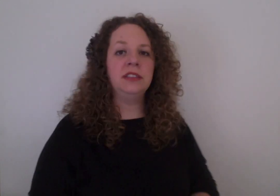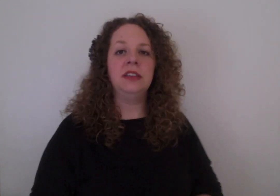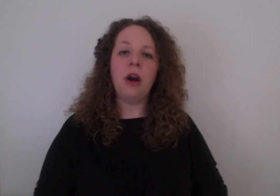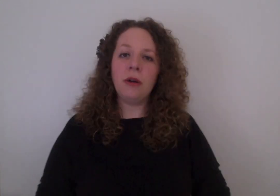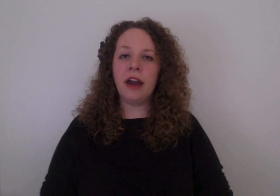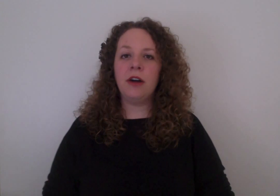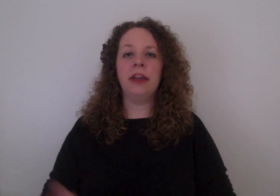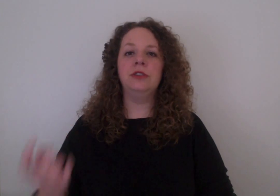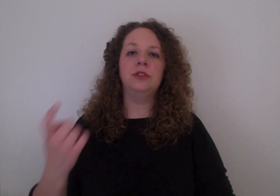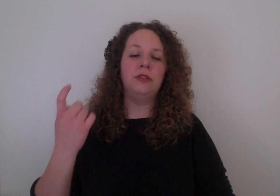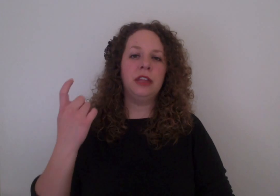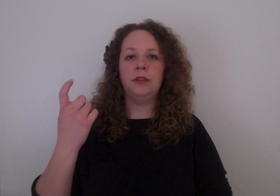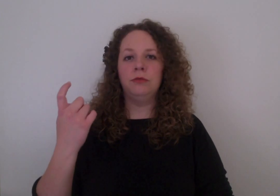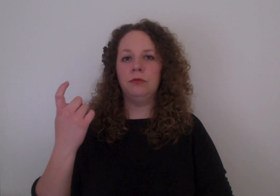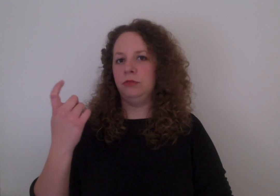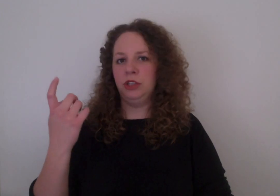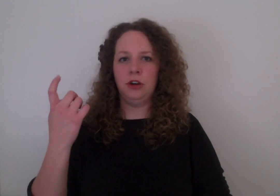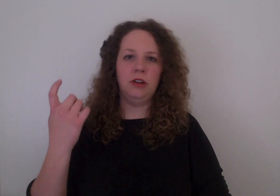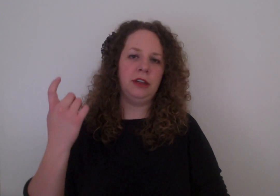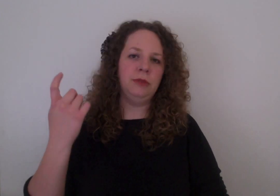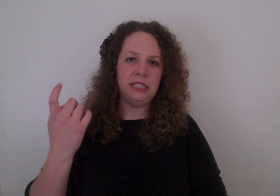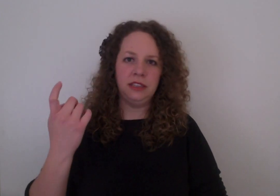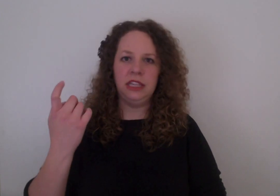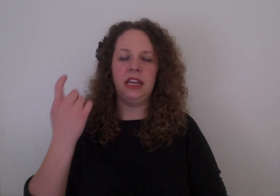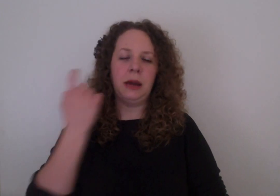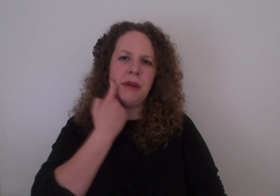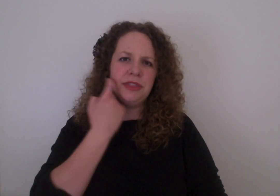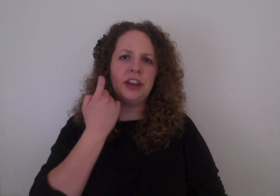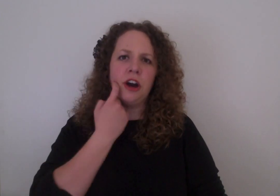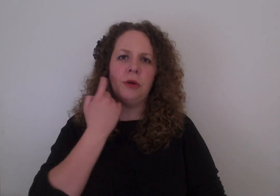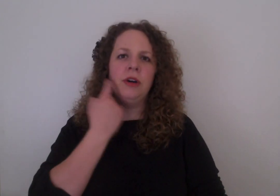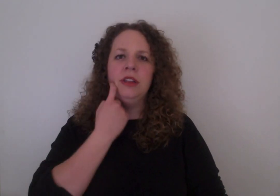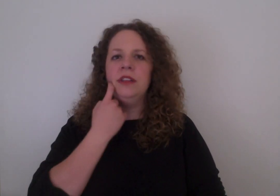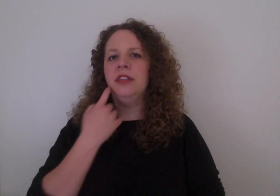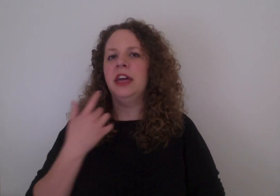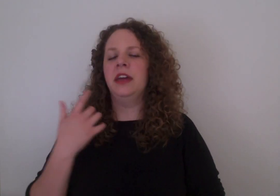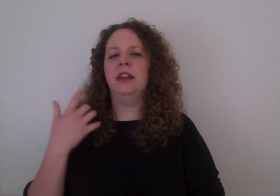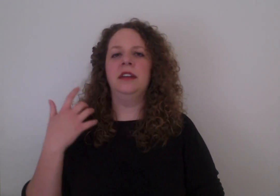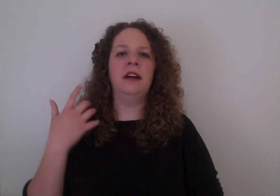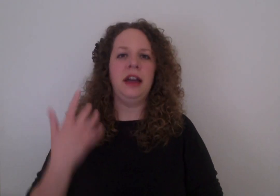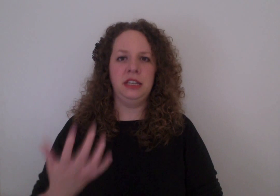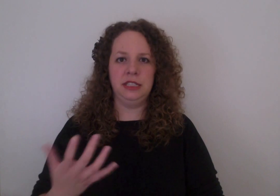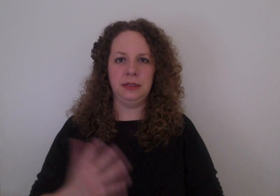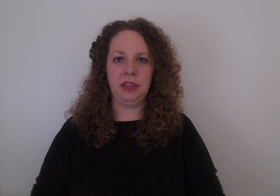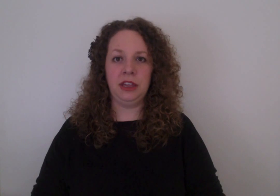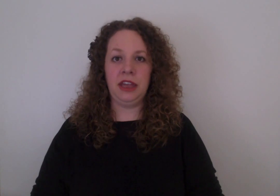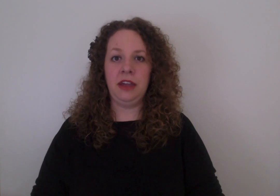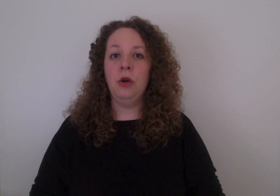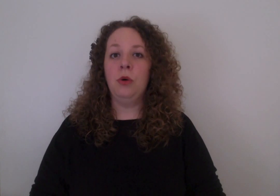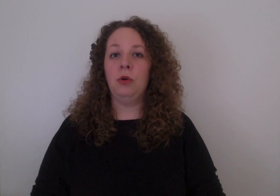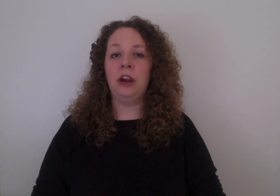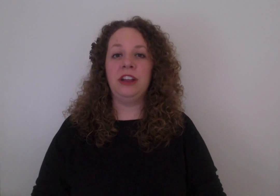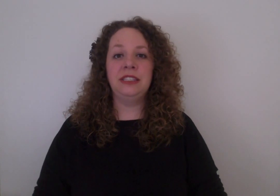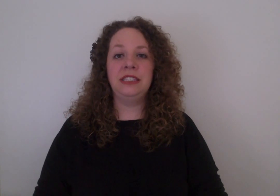say, oh yeah, okay, so like, you know, like recently, like a month ago, then I did something, okay? Or I could